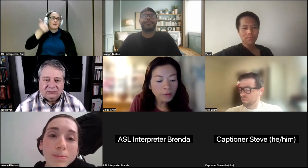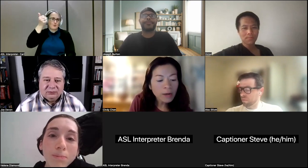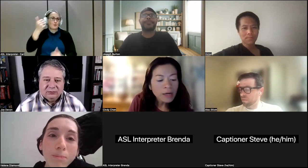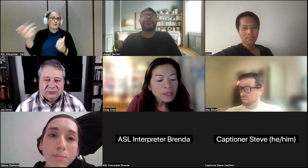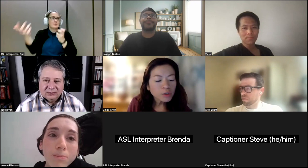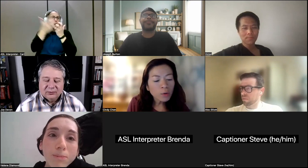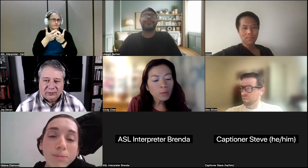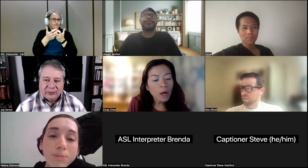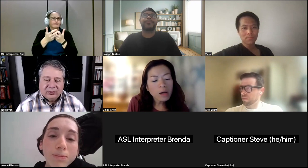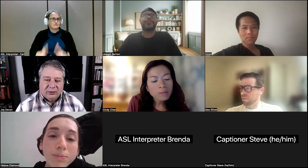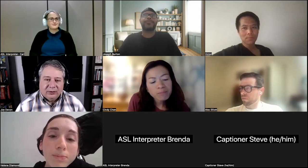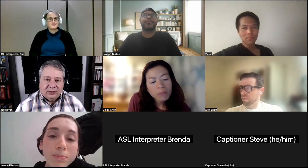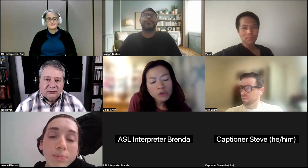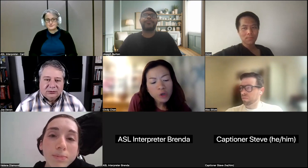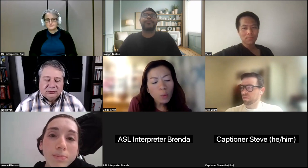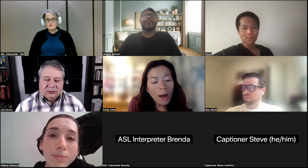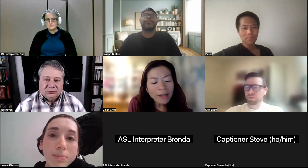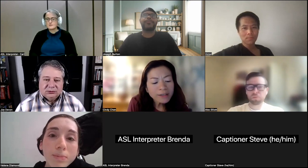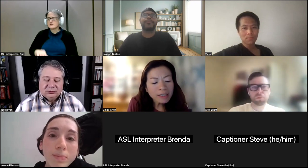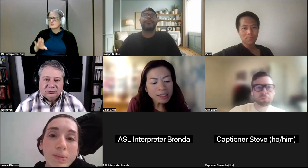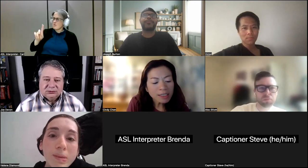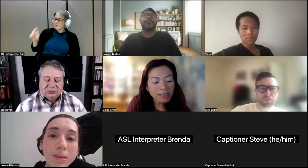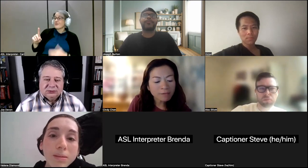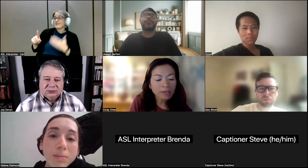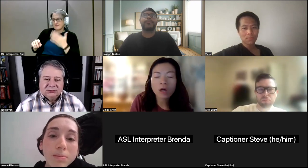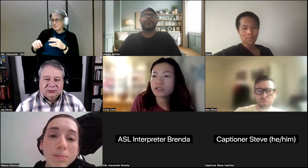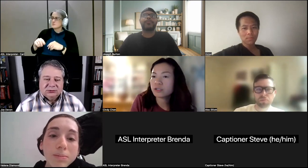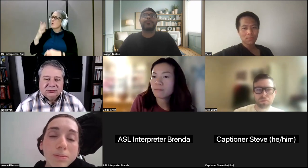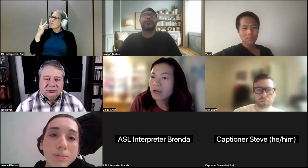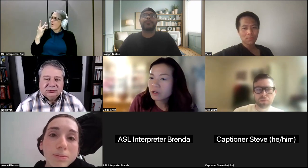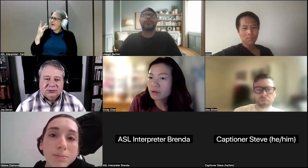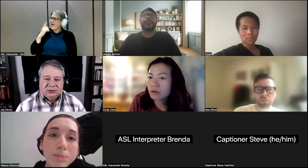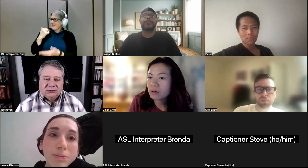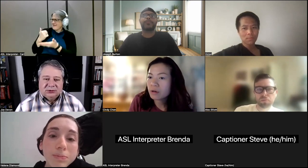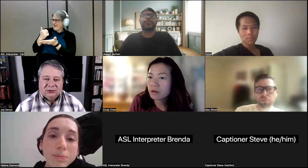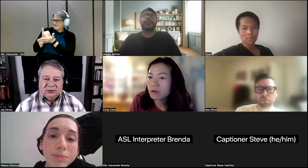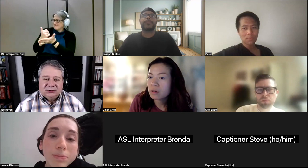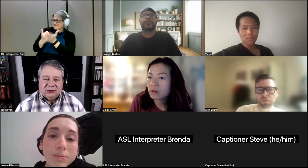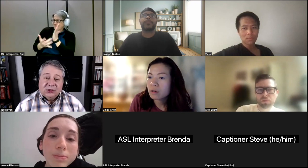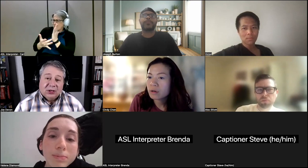Thank you. So, Joe, why does assistive technology matter?